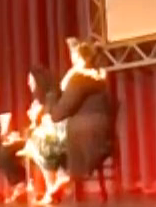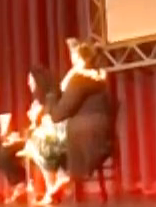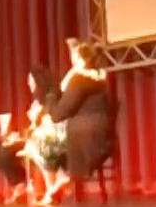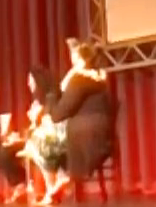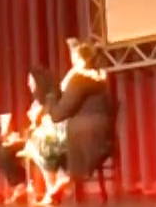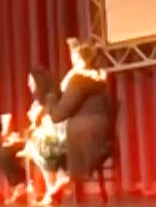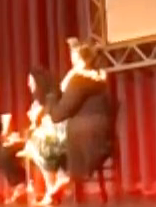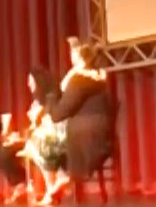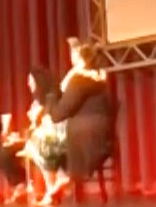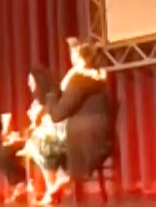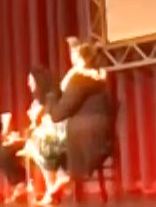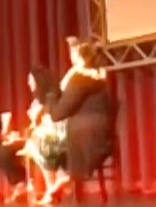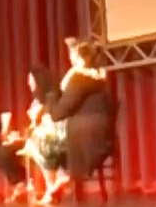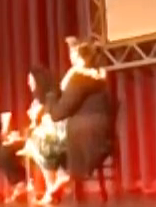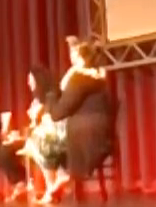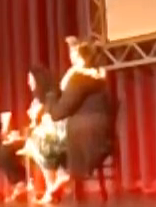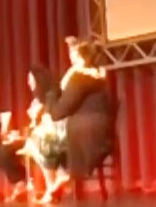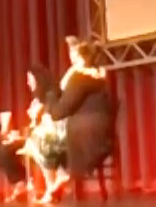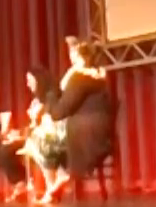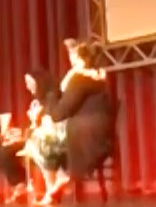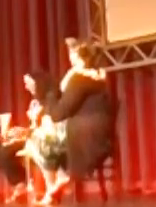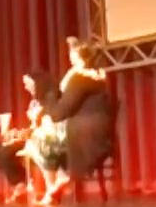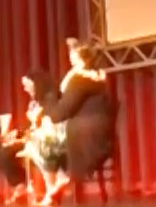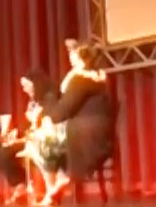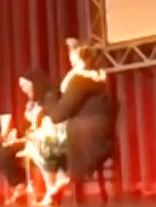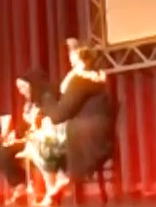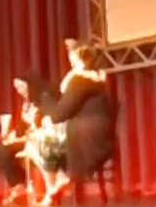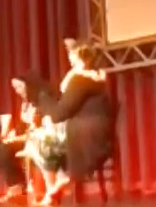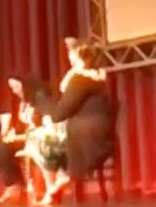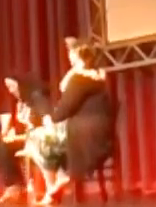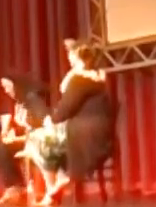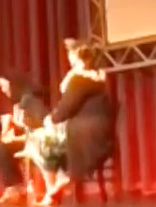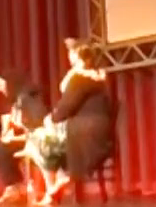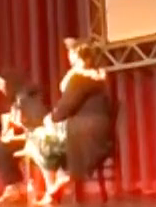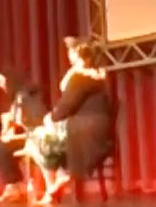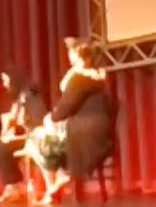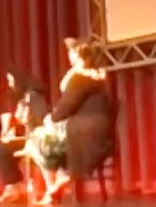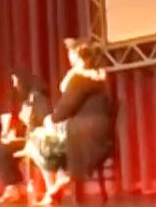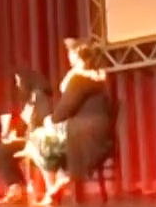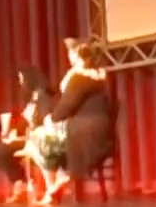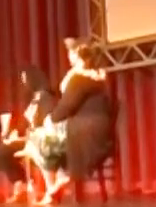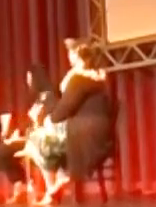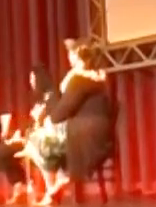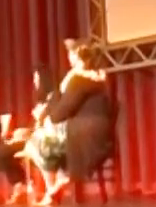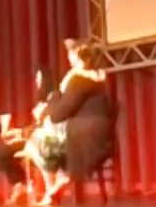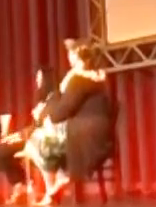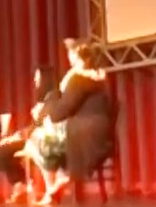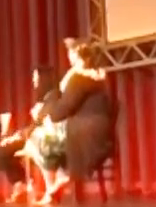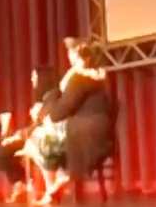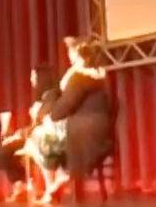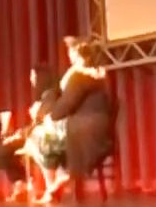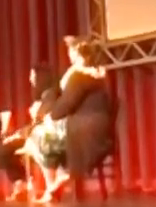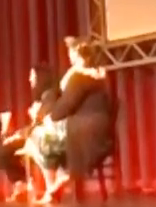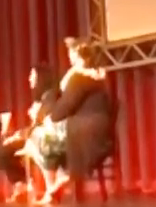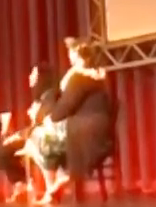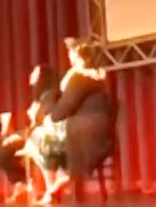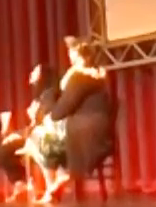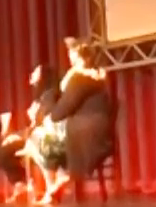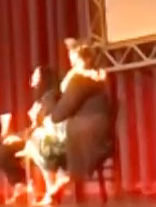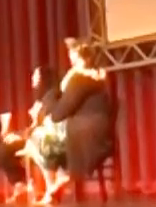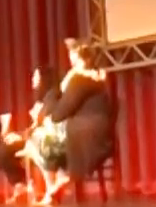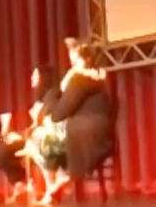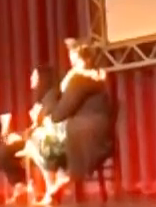Ōtautahi, Christchurch in the deep south, which is all in Te Reo Māori, our language. Aotearoa Festival in the centre in